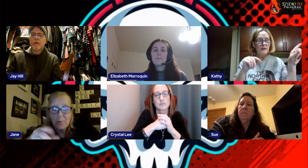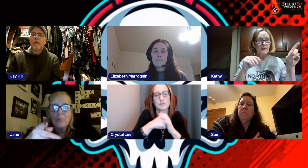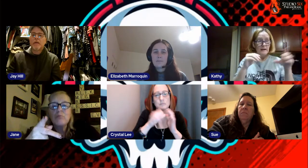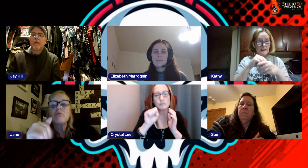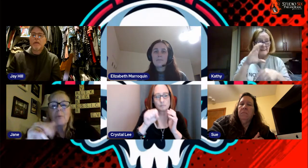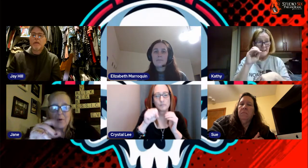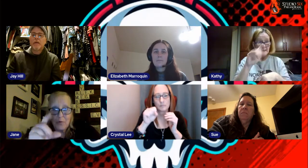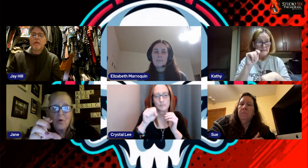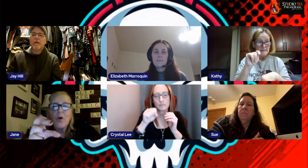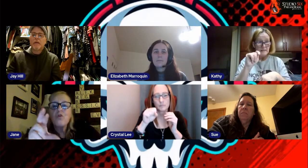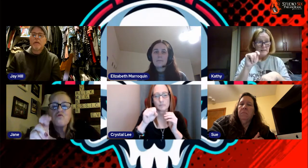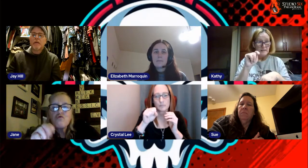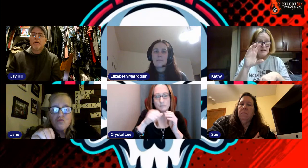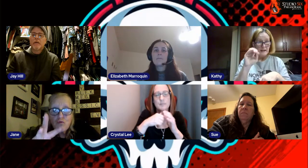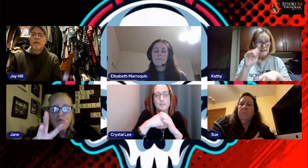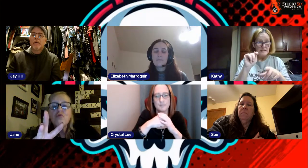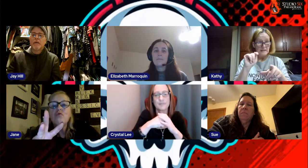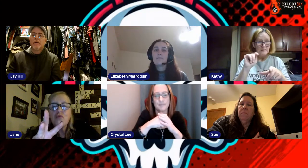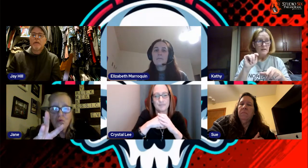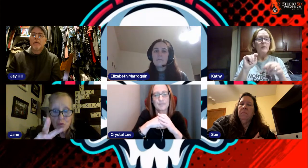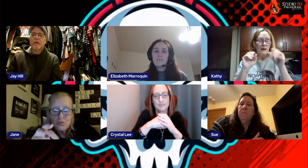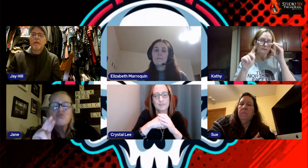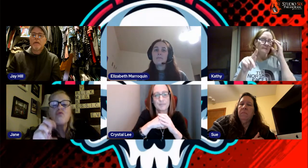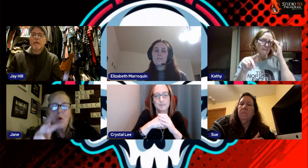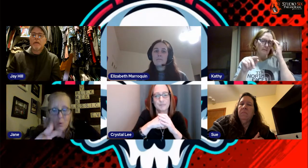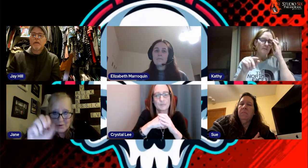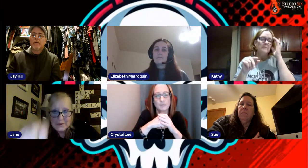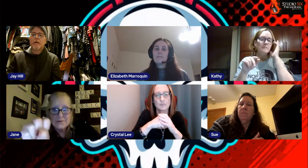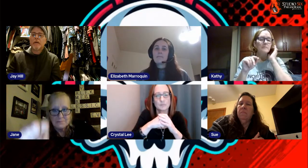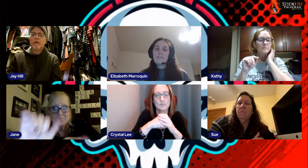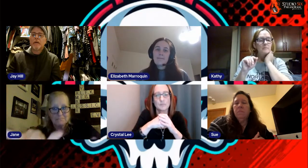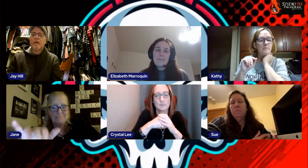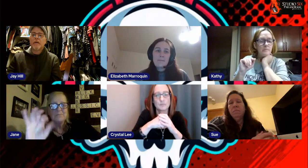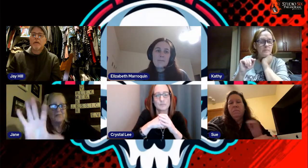a primitive store in Connecticut. Okay.